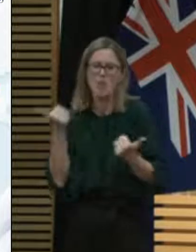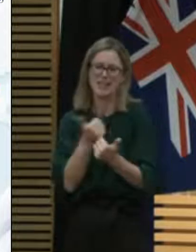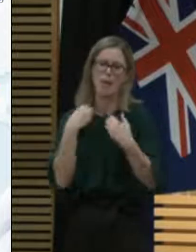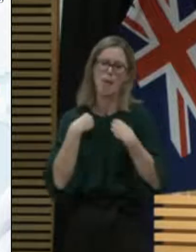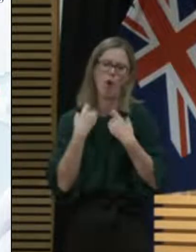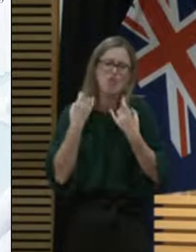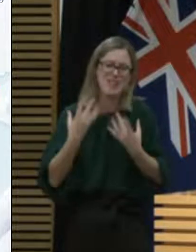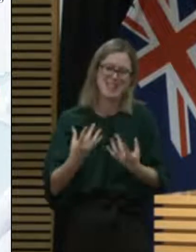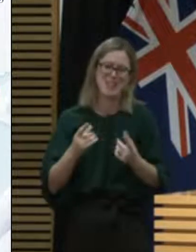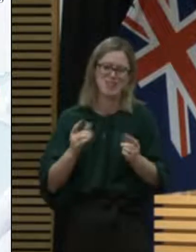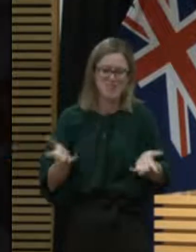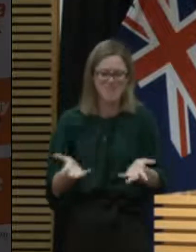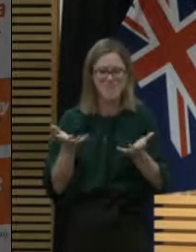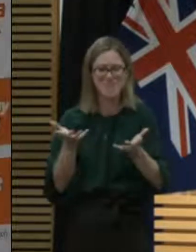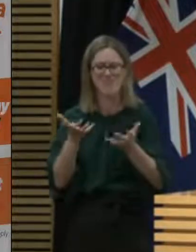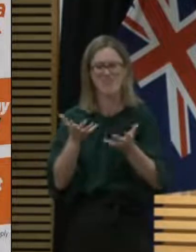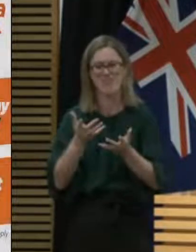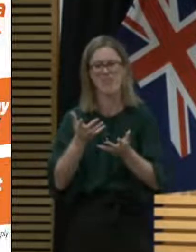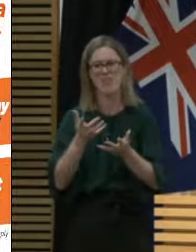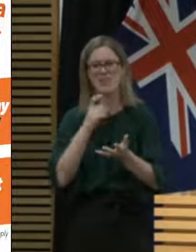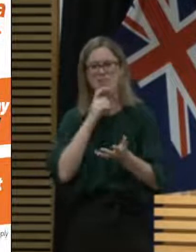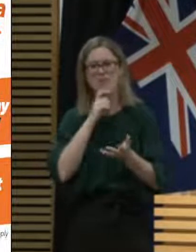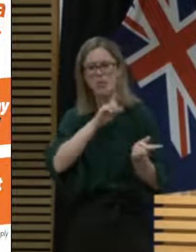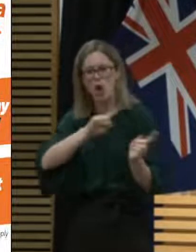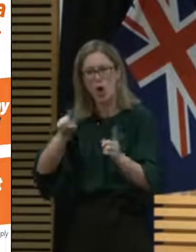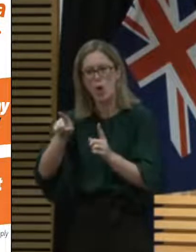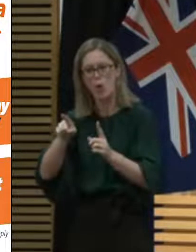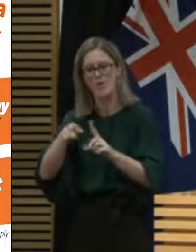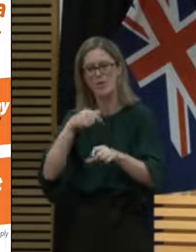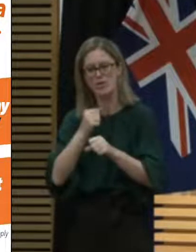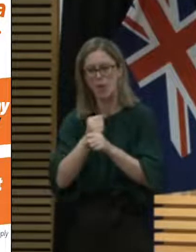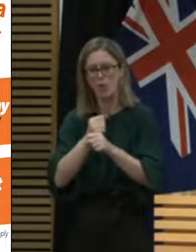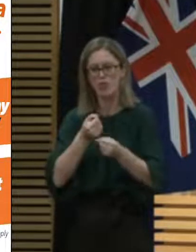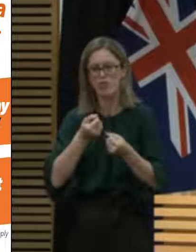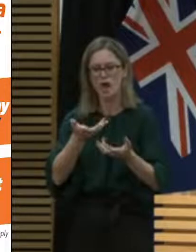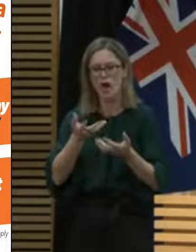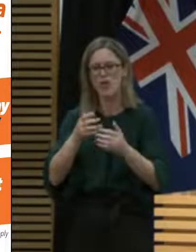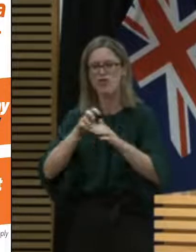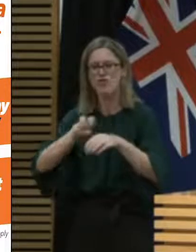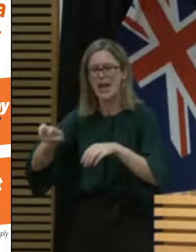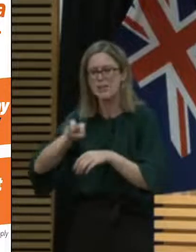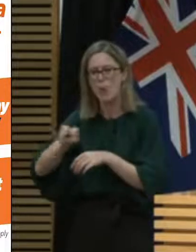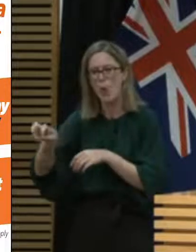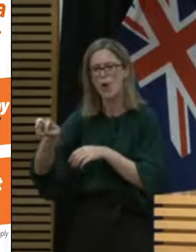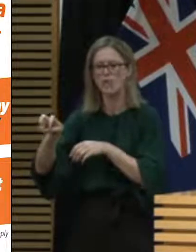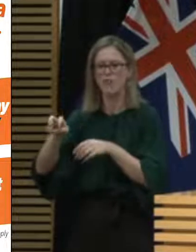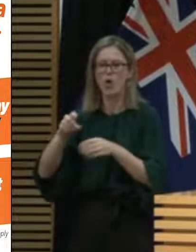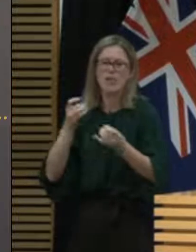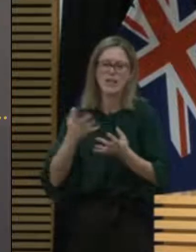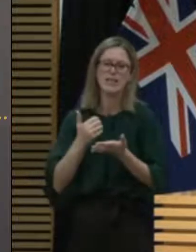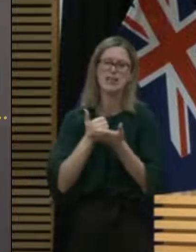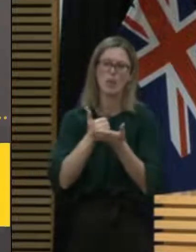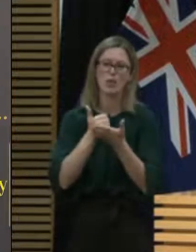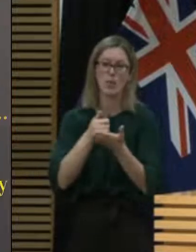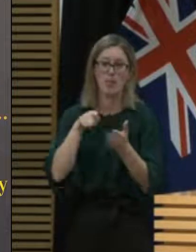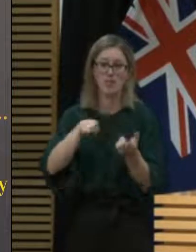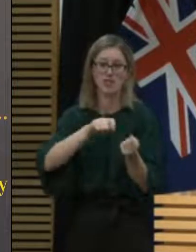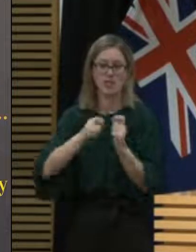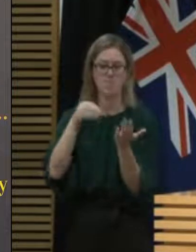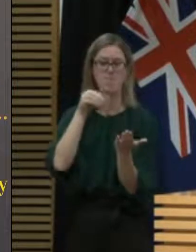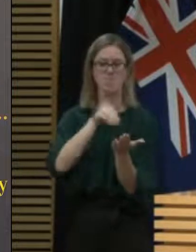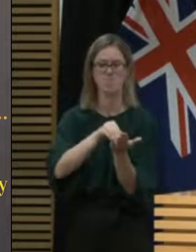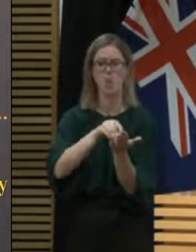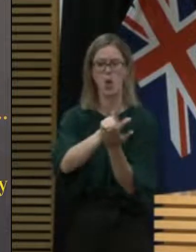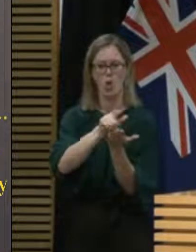this and are taking steps to support the employees, for example, by providing transportation to vaccination centres. This change will ensure